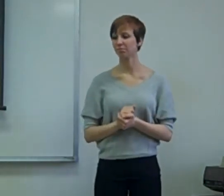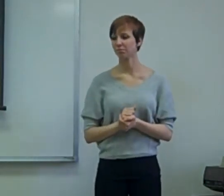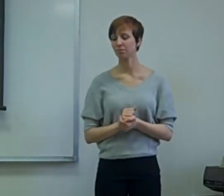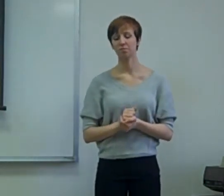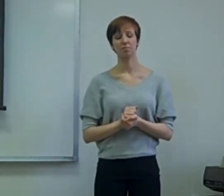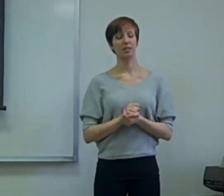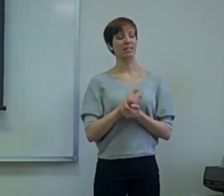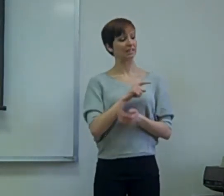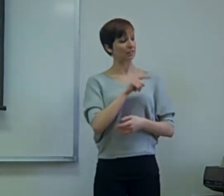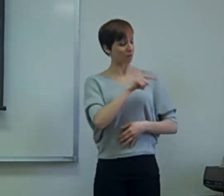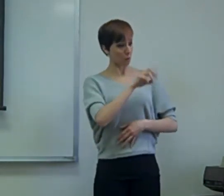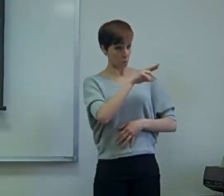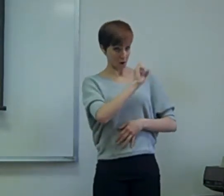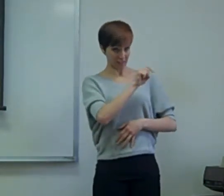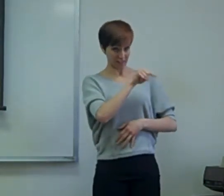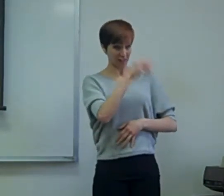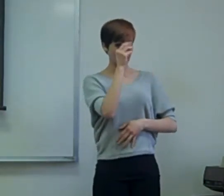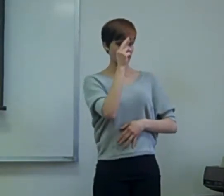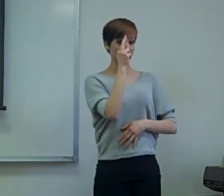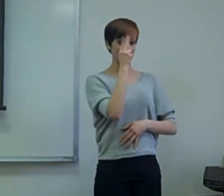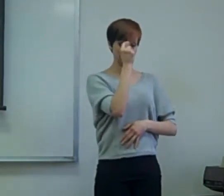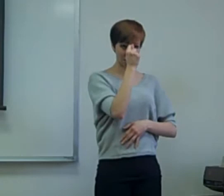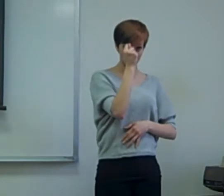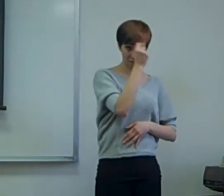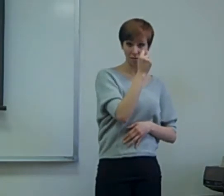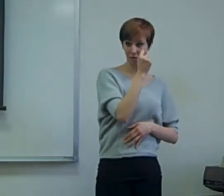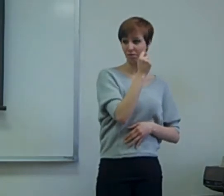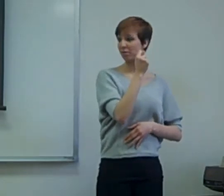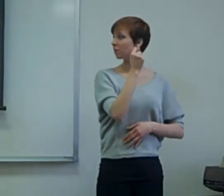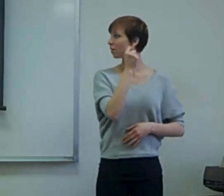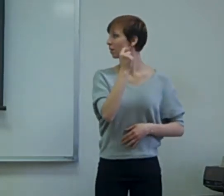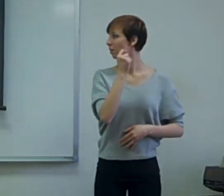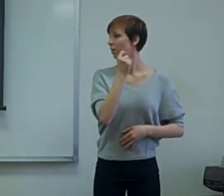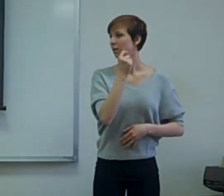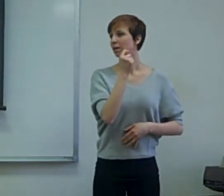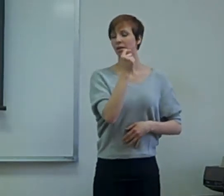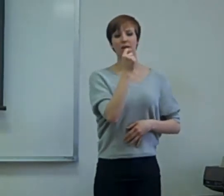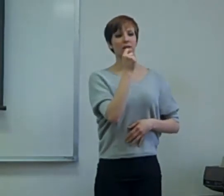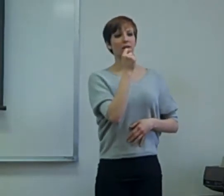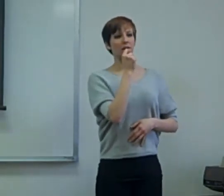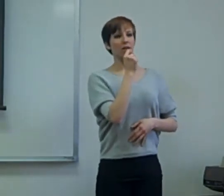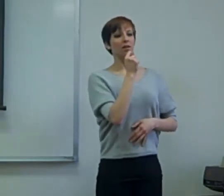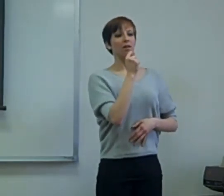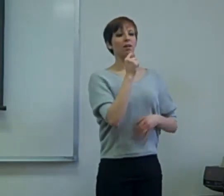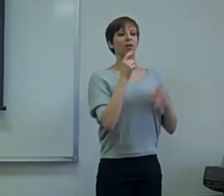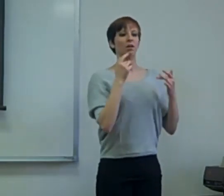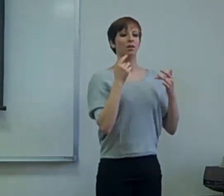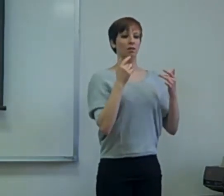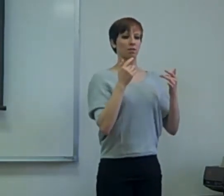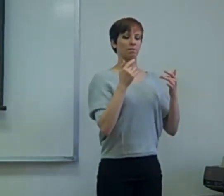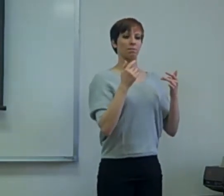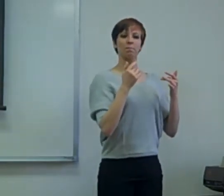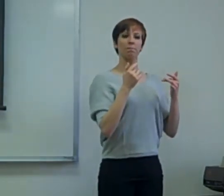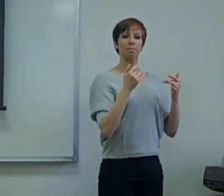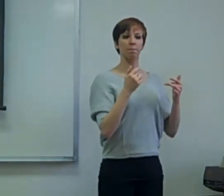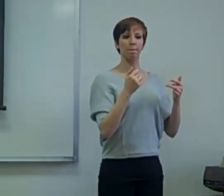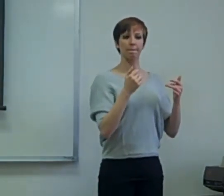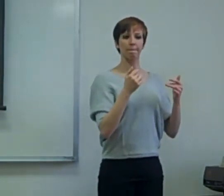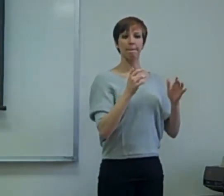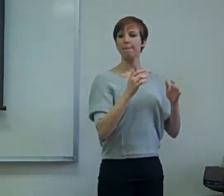Ross's theory casts the griever in a passive role. I'm just going to let it happen to me. Okay? I'm just going to let all these things happen